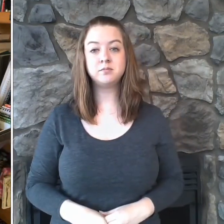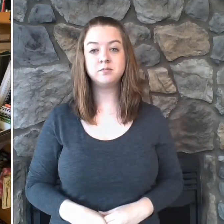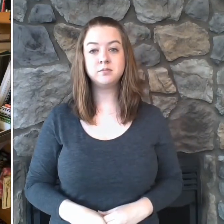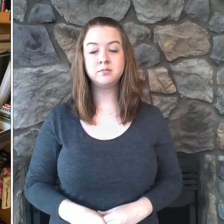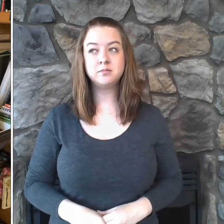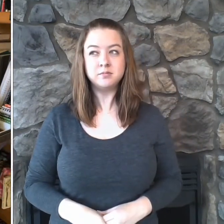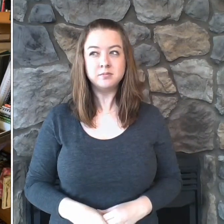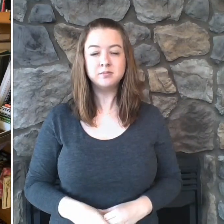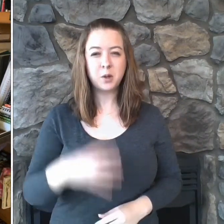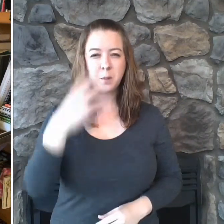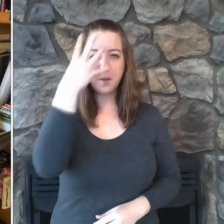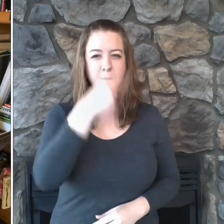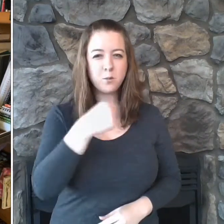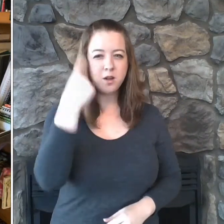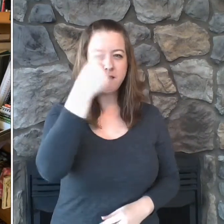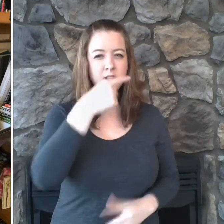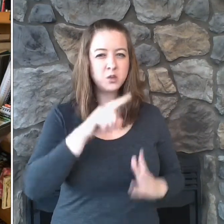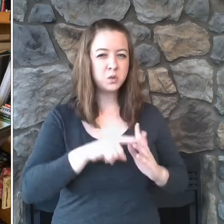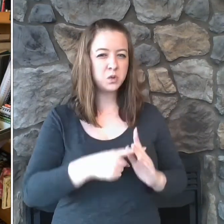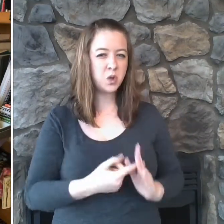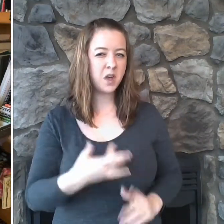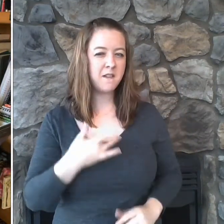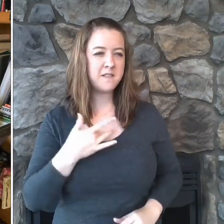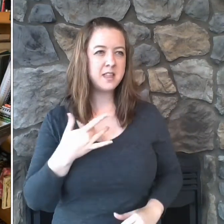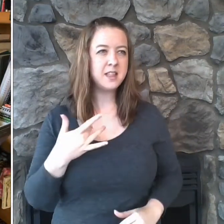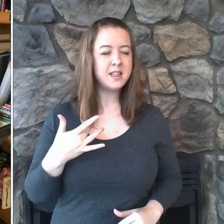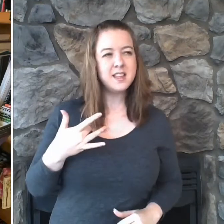But she was beginning to feel